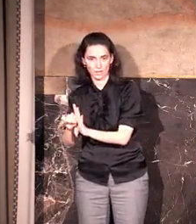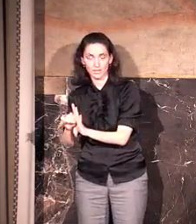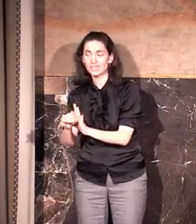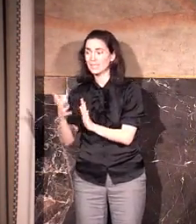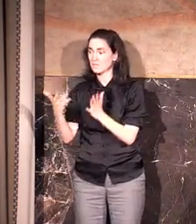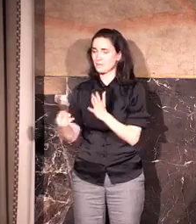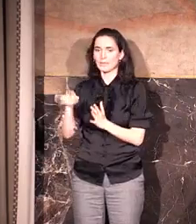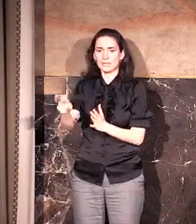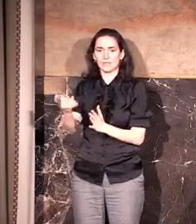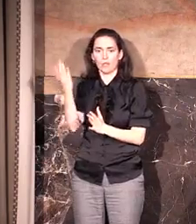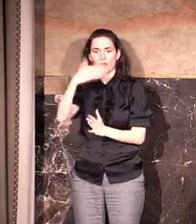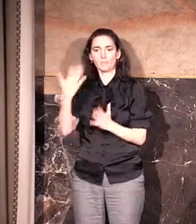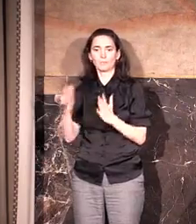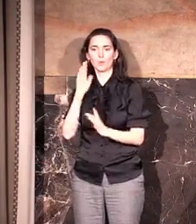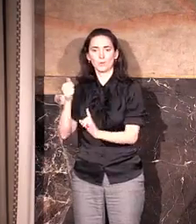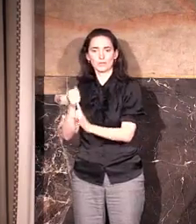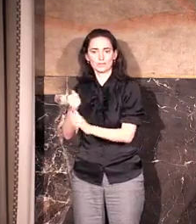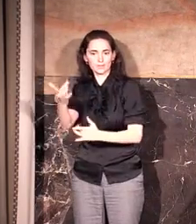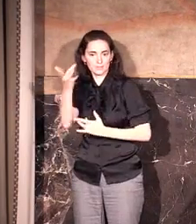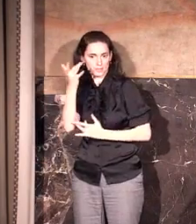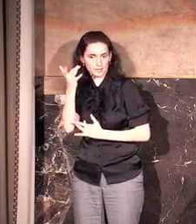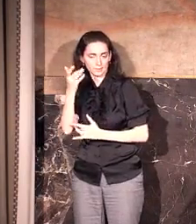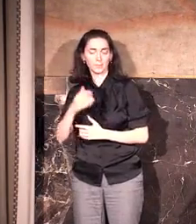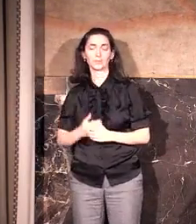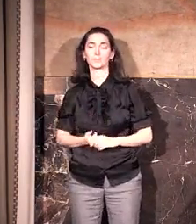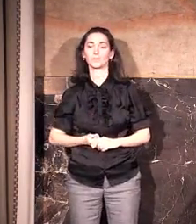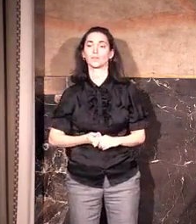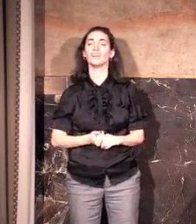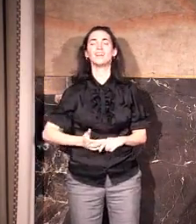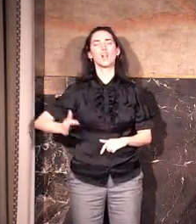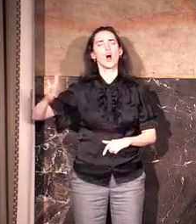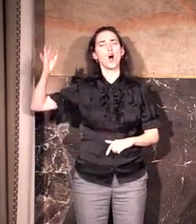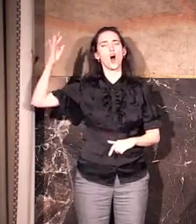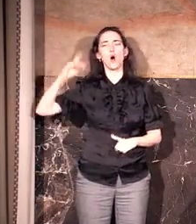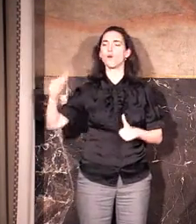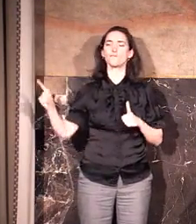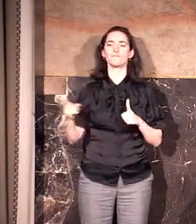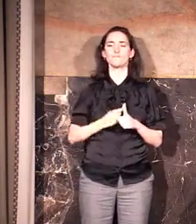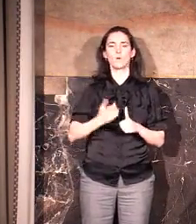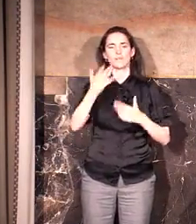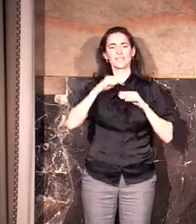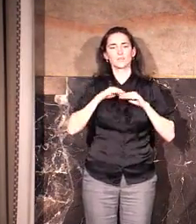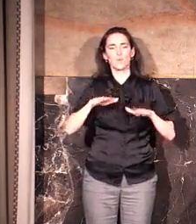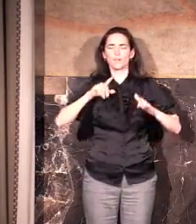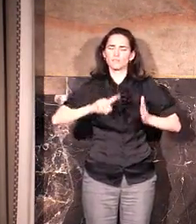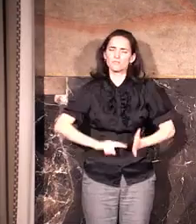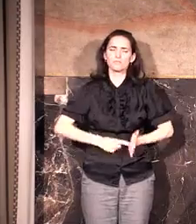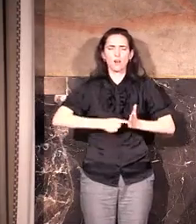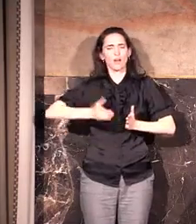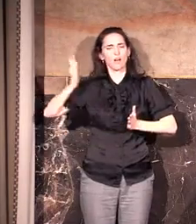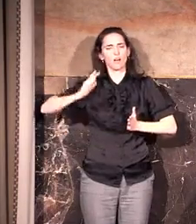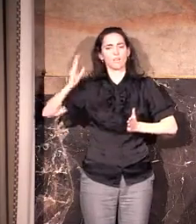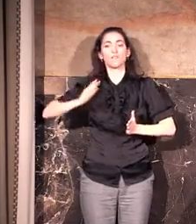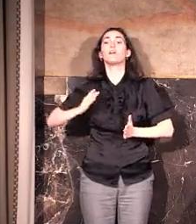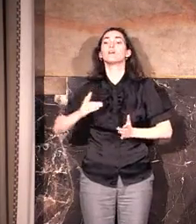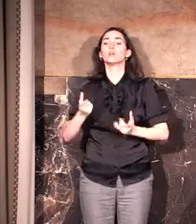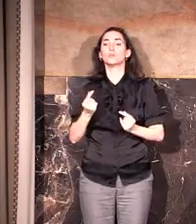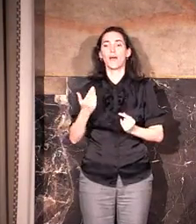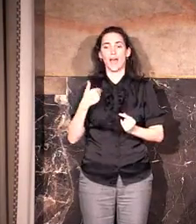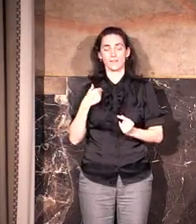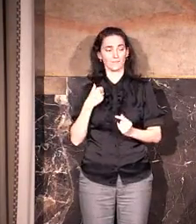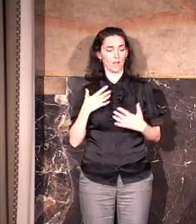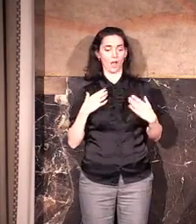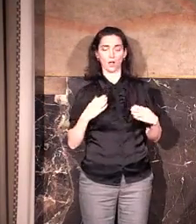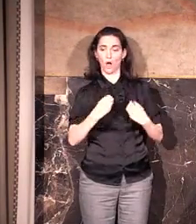COVID-19. In the beginning, in the first days of the epidemic, we have and continue to have a team in the Office of